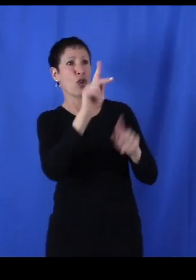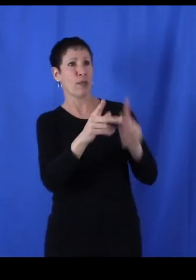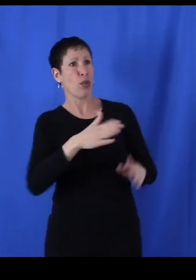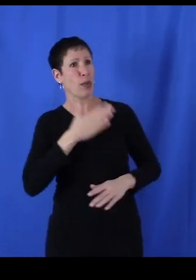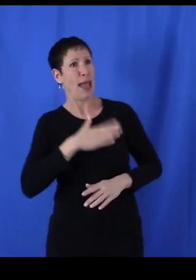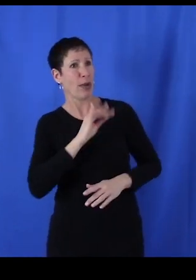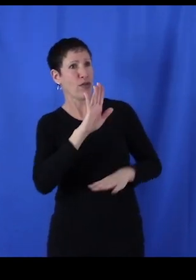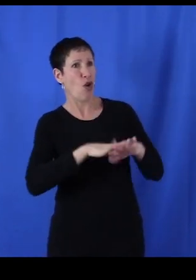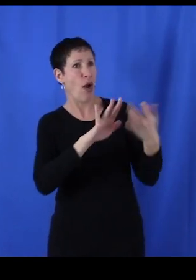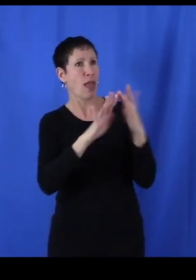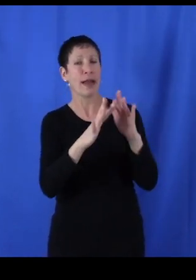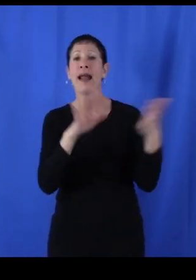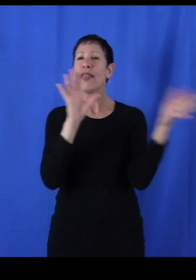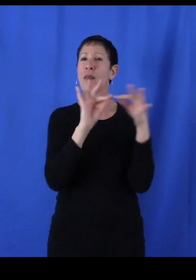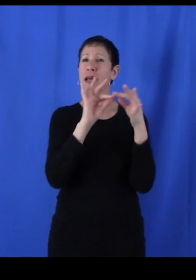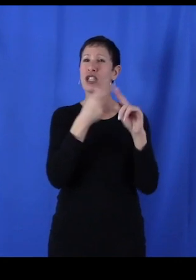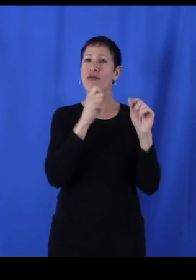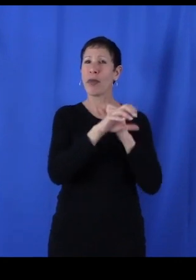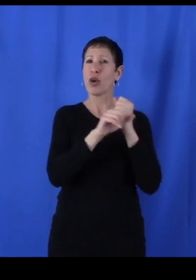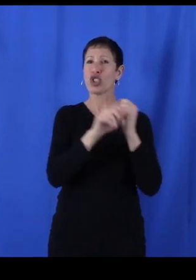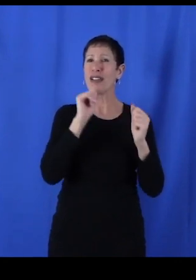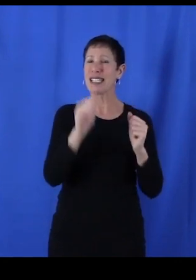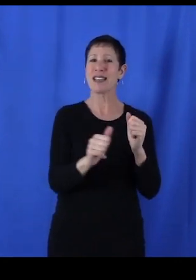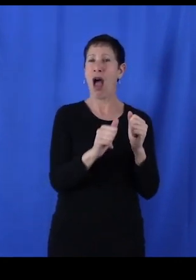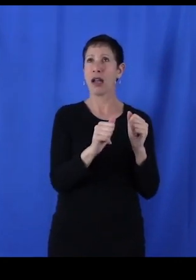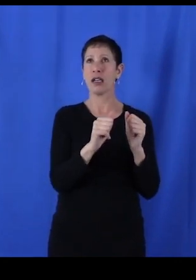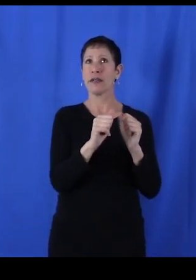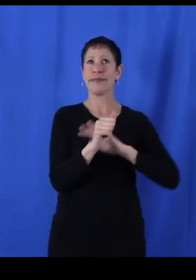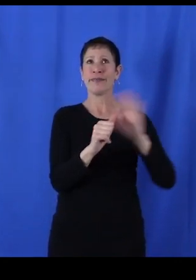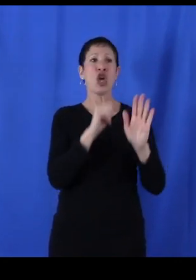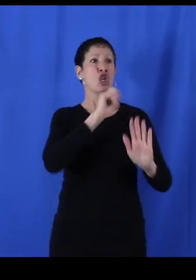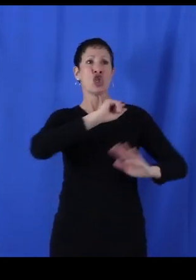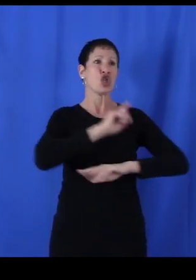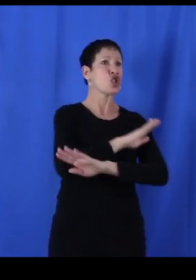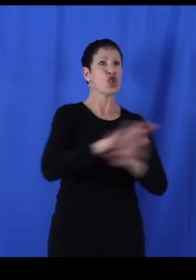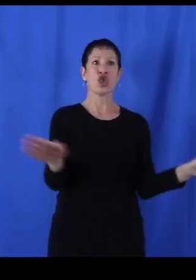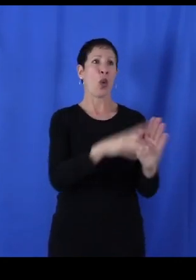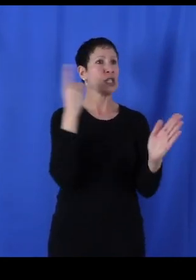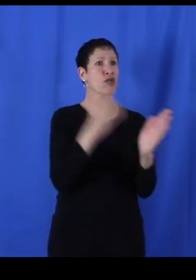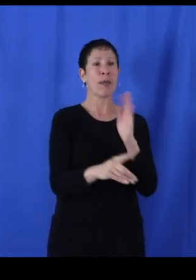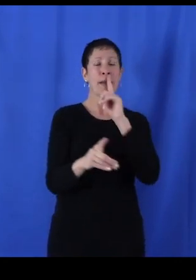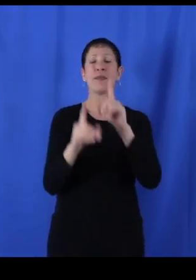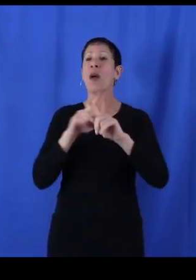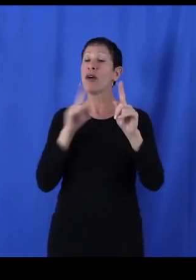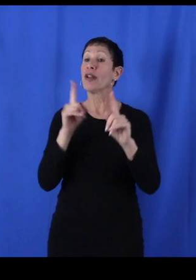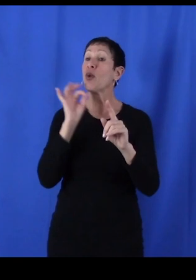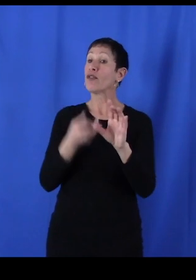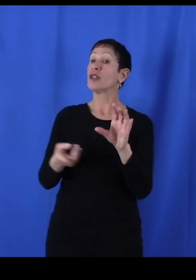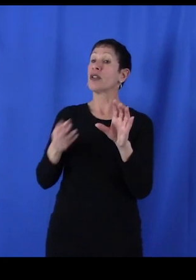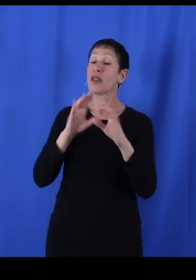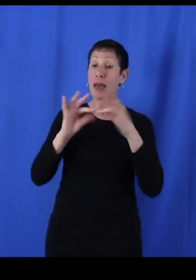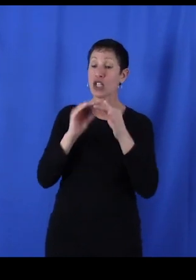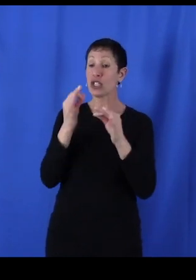be online. Right? So the message of this commercial isn't even the banal, don't discriminate, but get online if